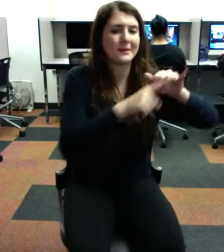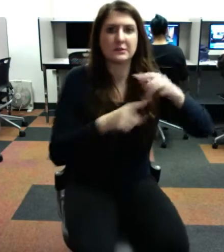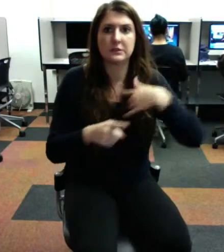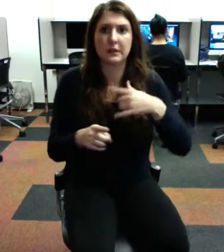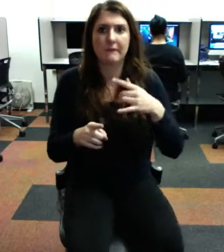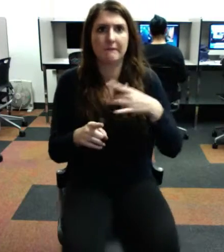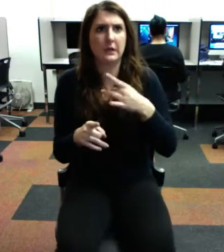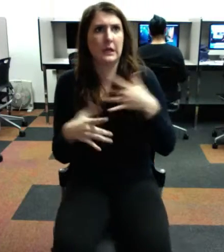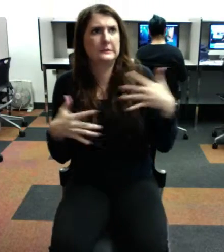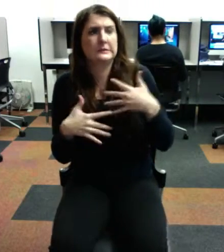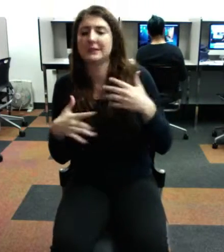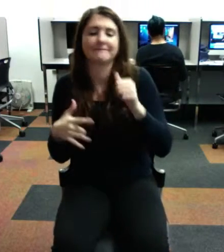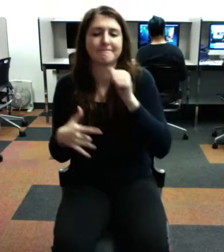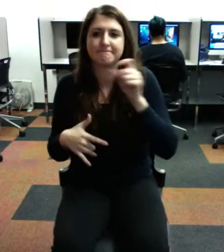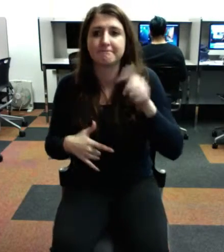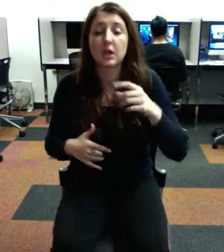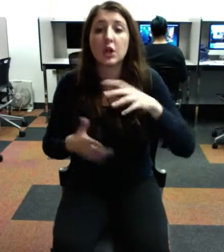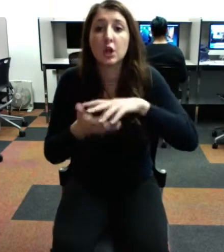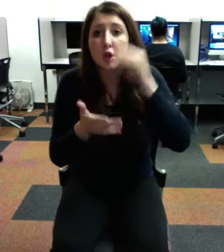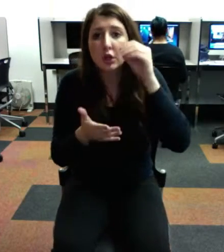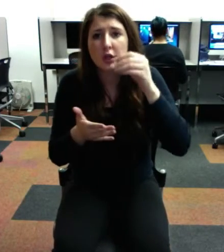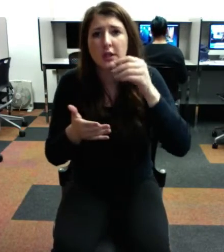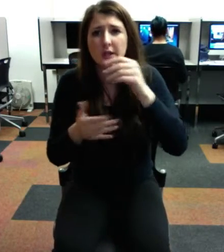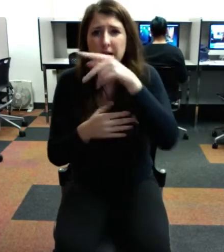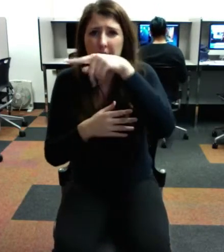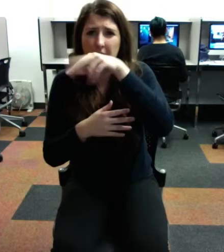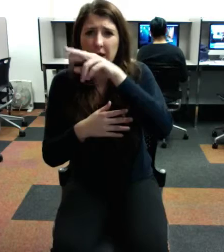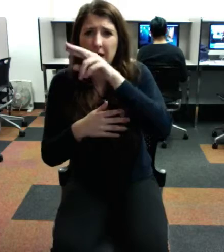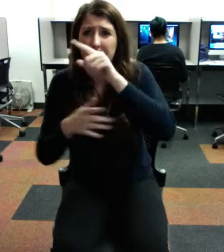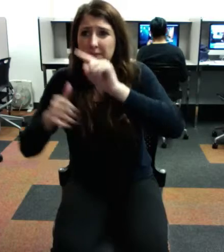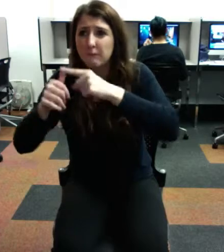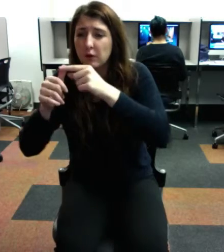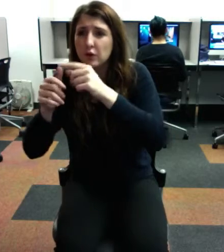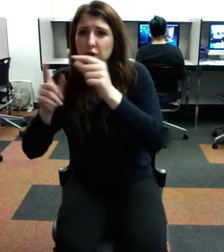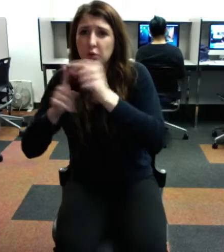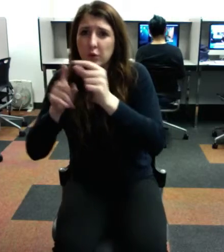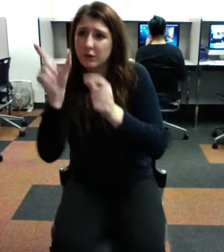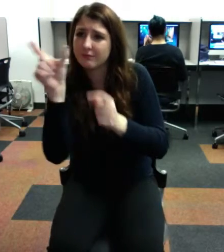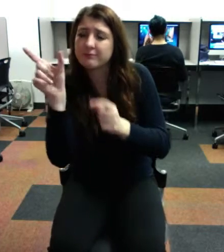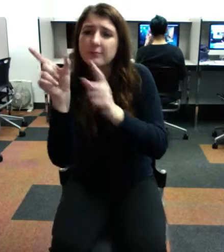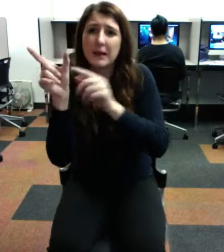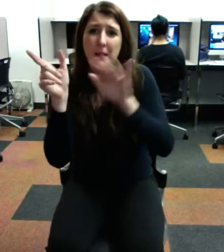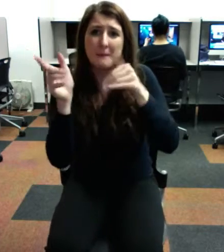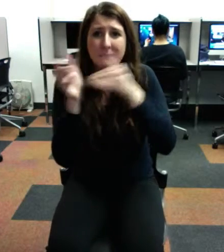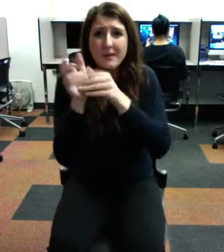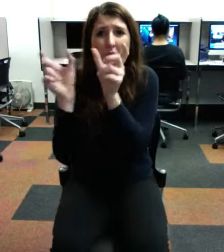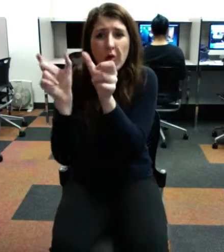prefixes, suffixes, and word roots will enable you to understand a lot of terminology you would have never imagined